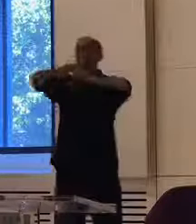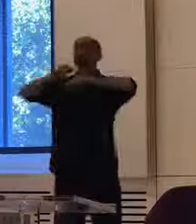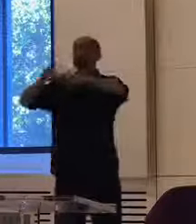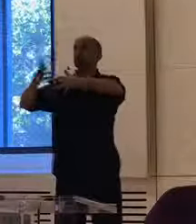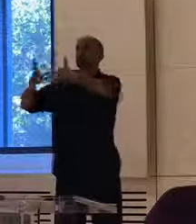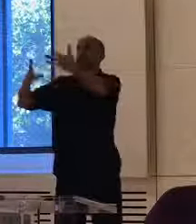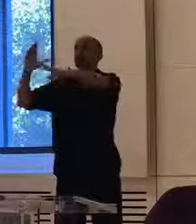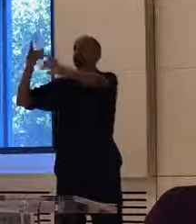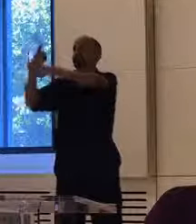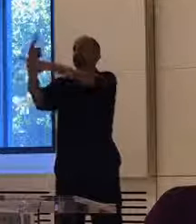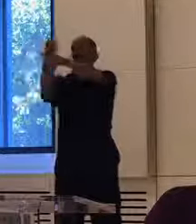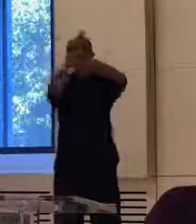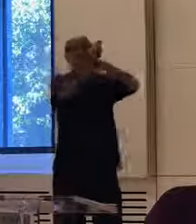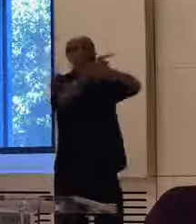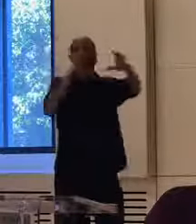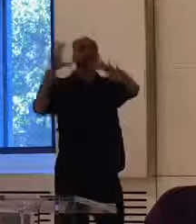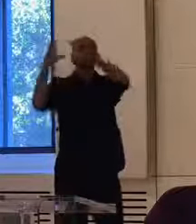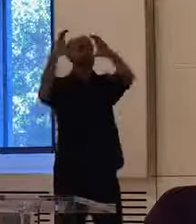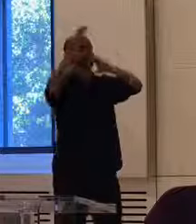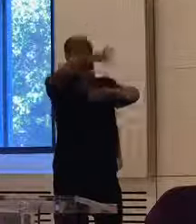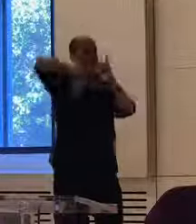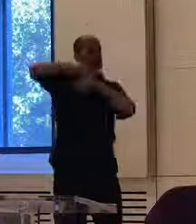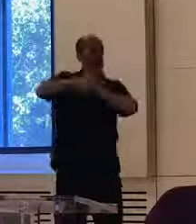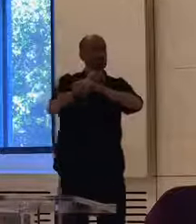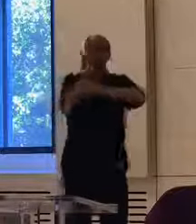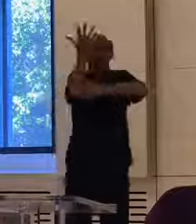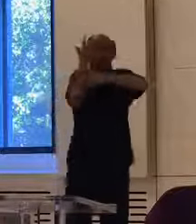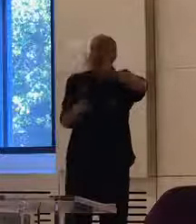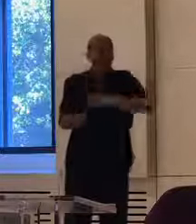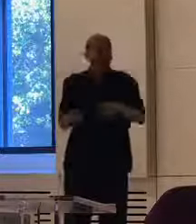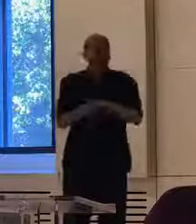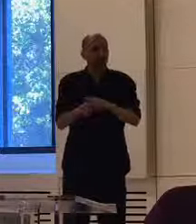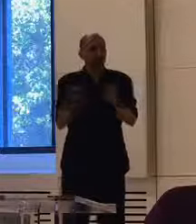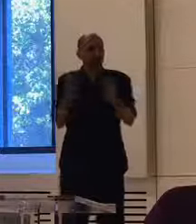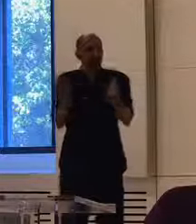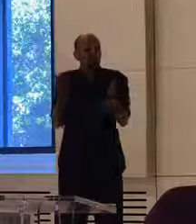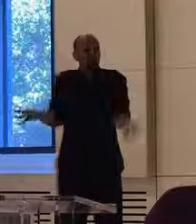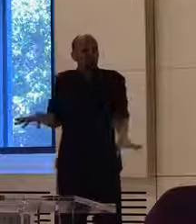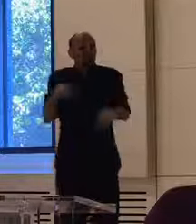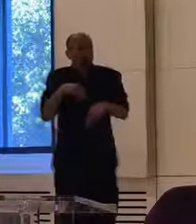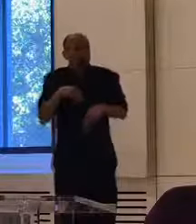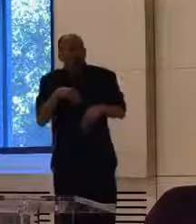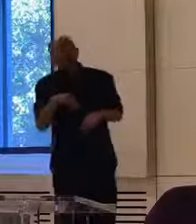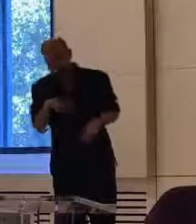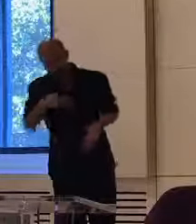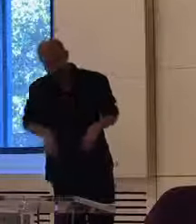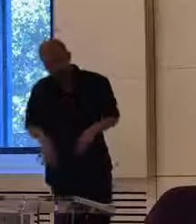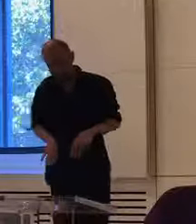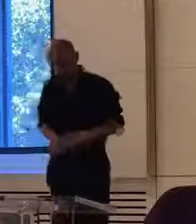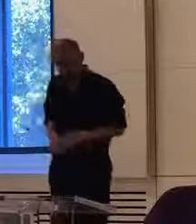how they do that is through the environment, through communicating with people, and then they